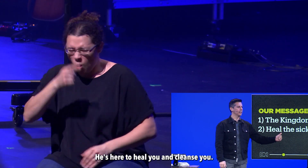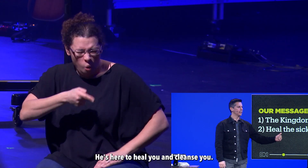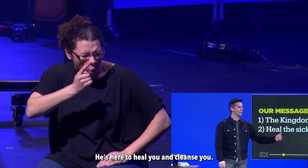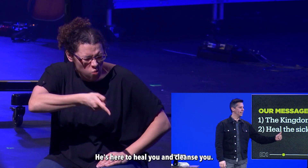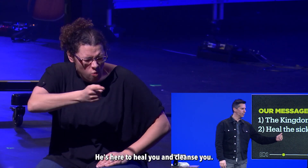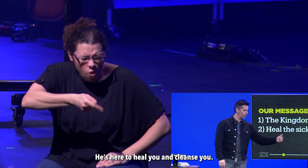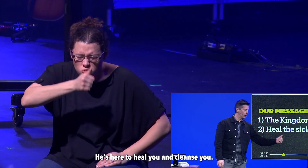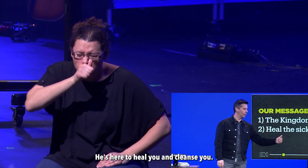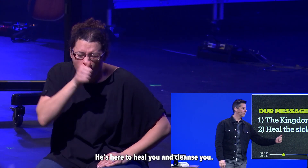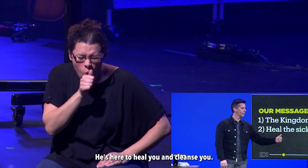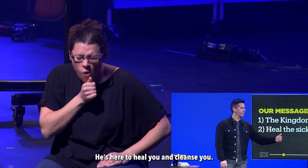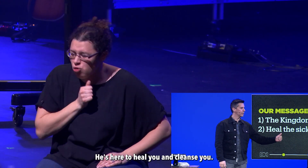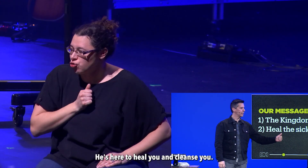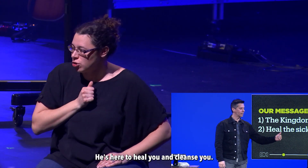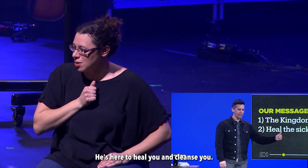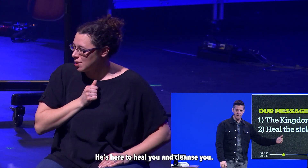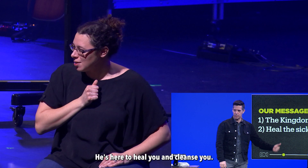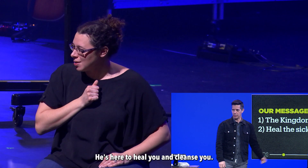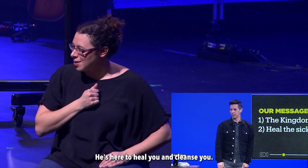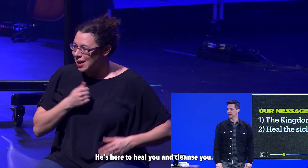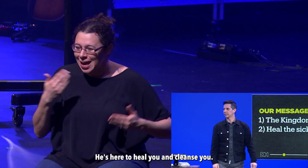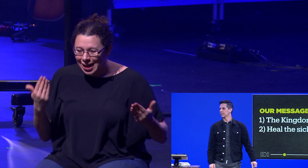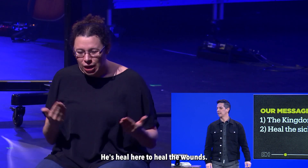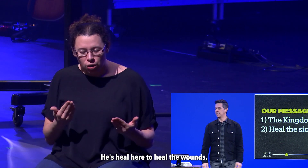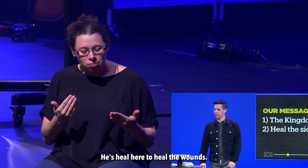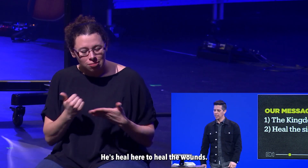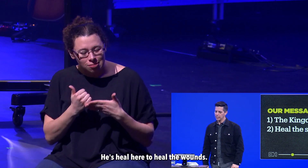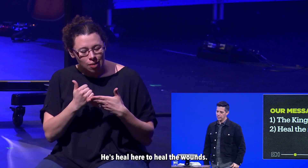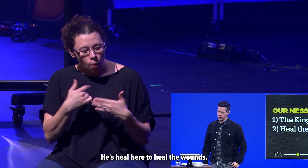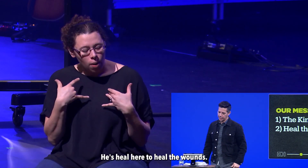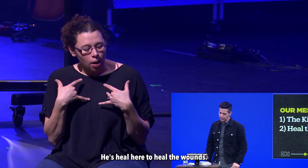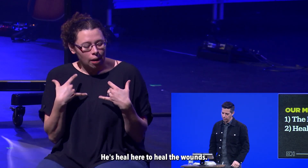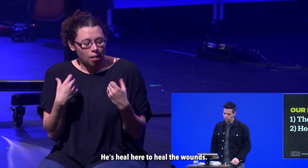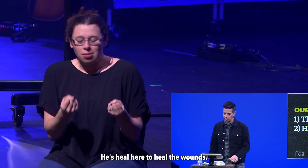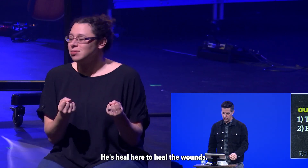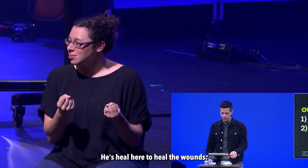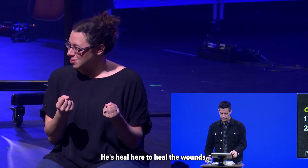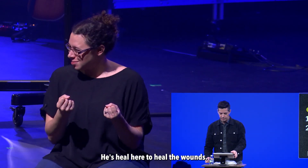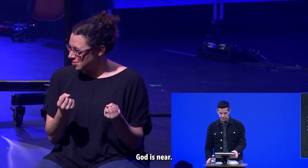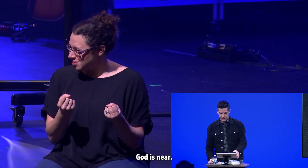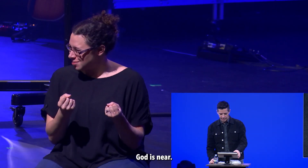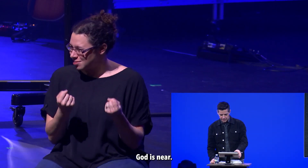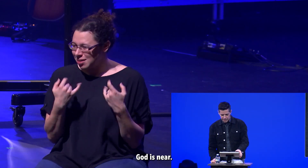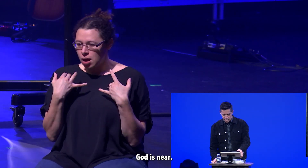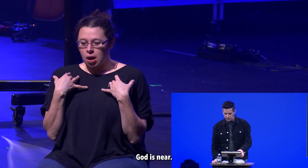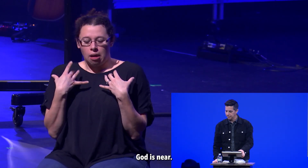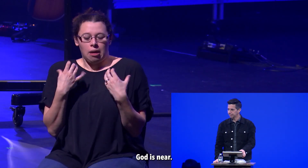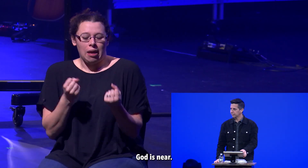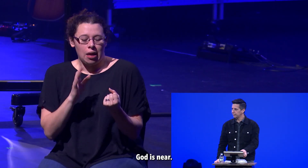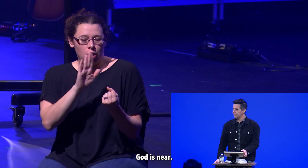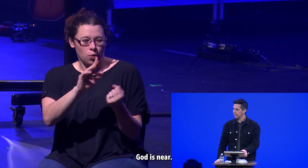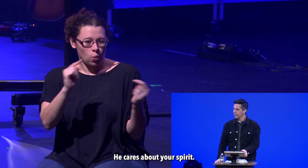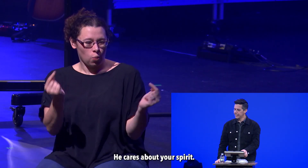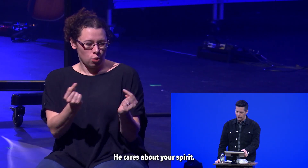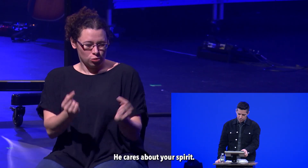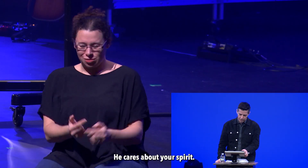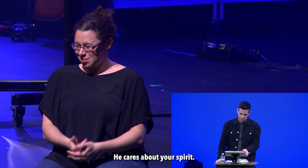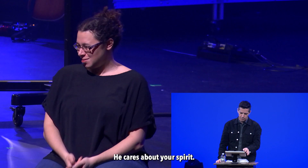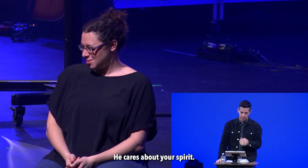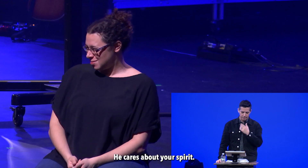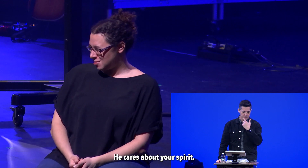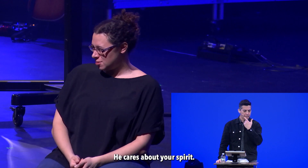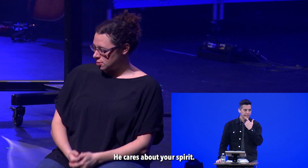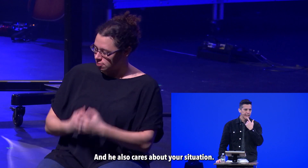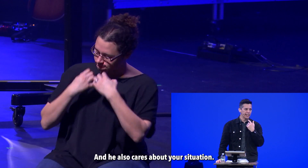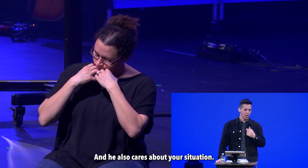to heal you and cleanse you. He's here to heal the wounds. God is near. He cares about